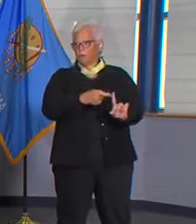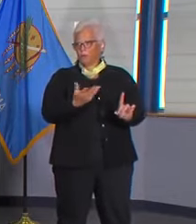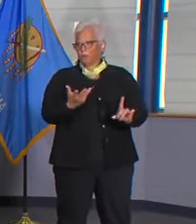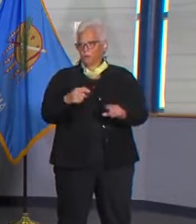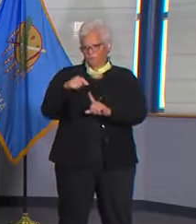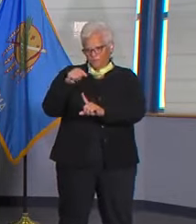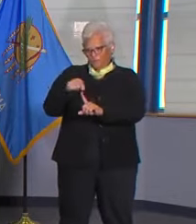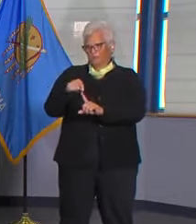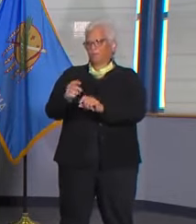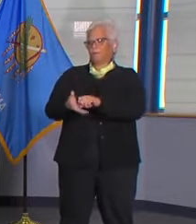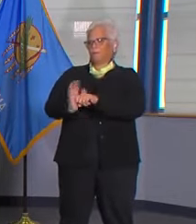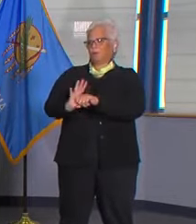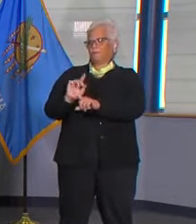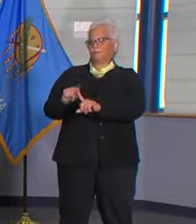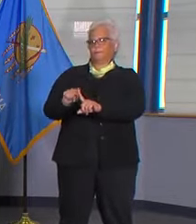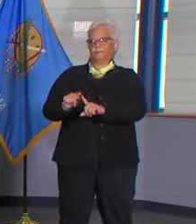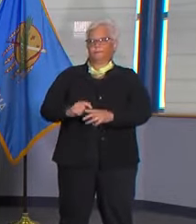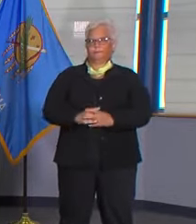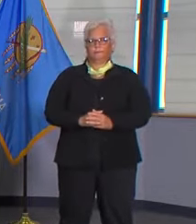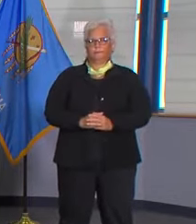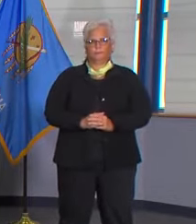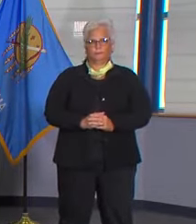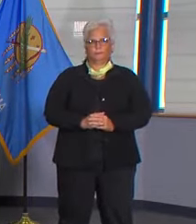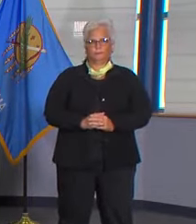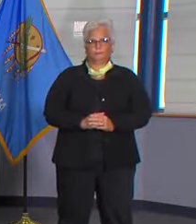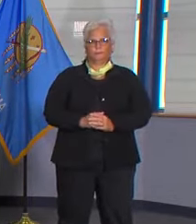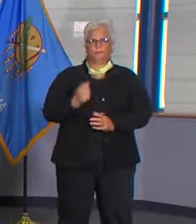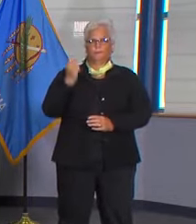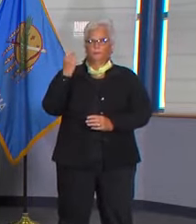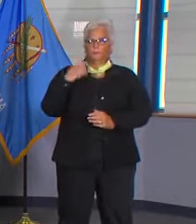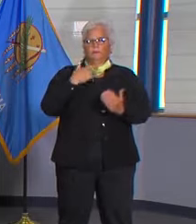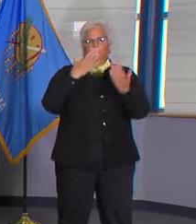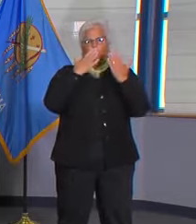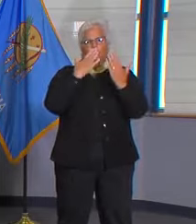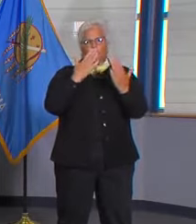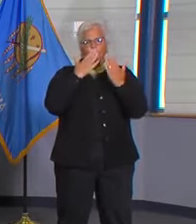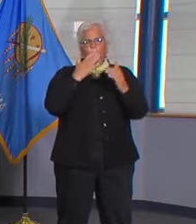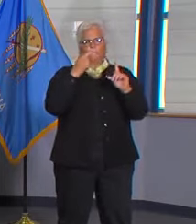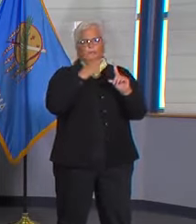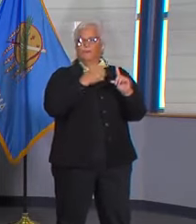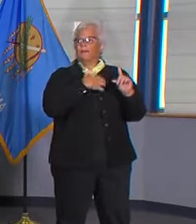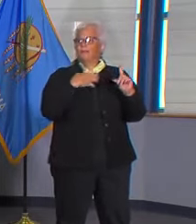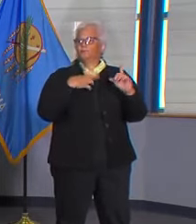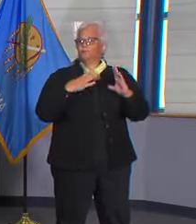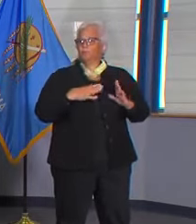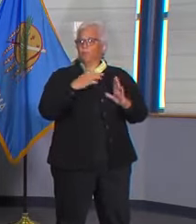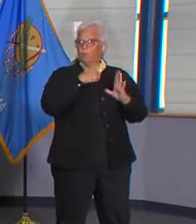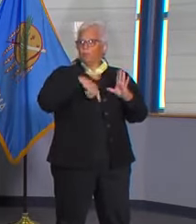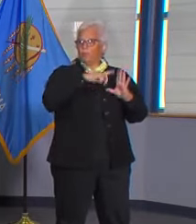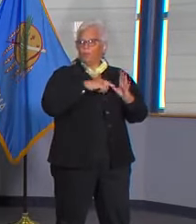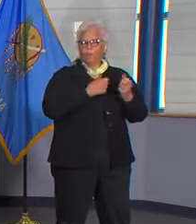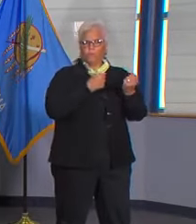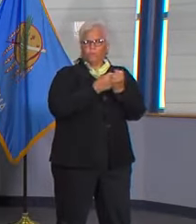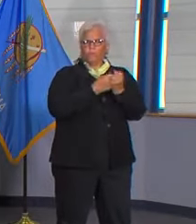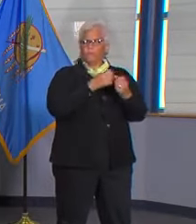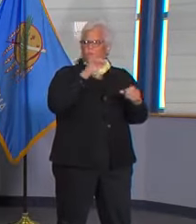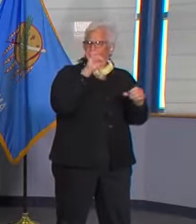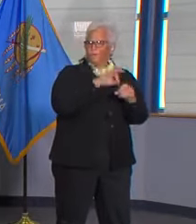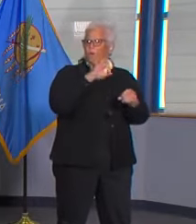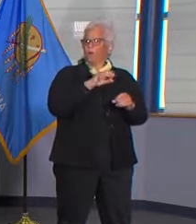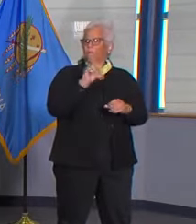re-election in a tough year, and passions are inflamed, and yet they cast a very courageous vote. To date, the only city council in